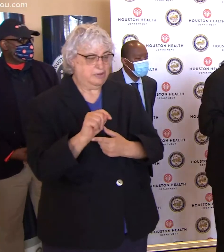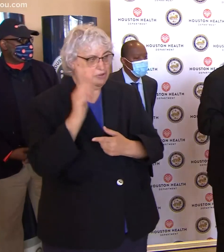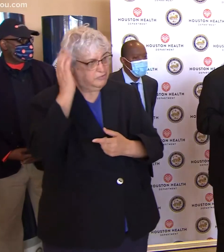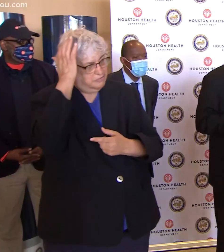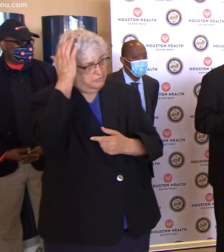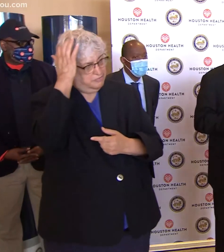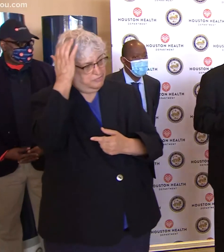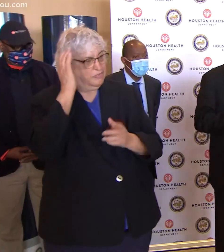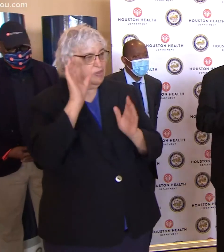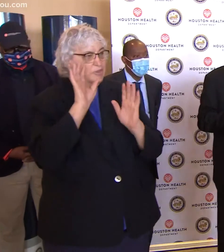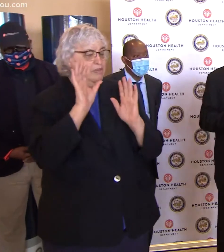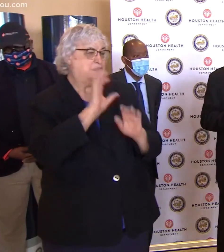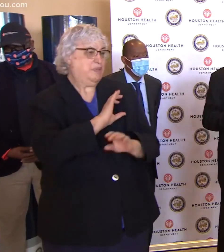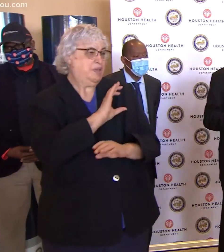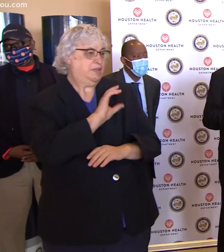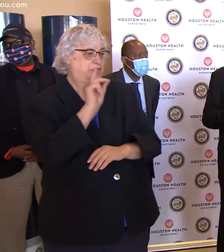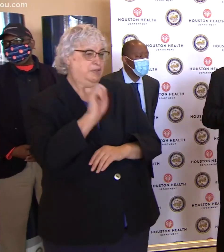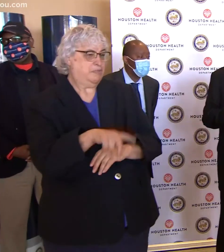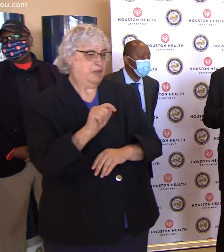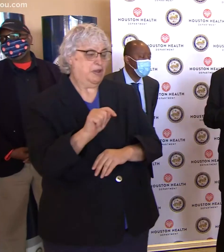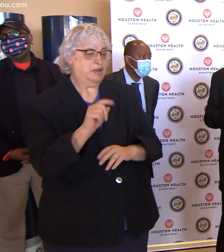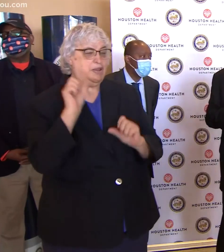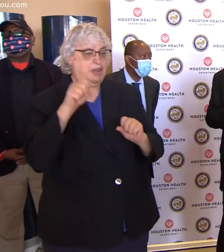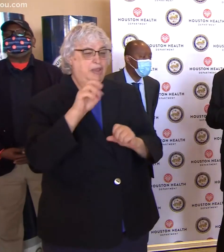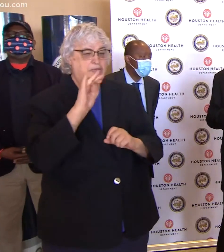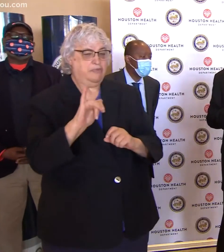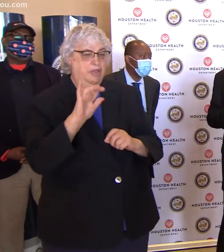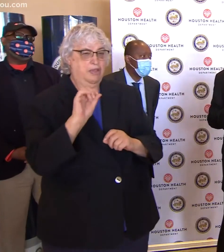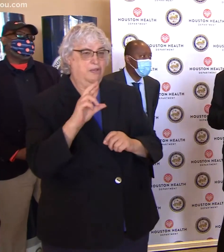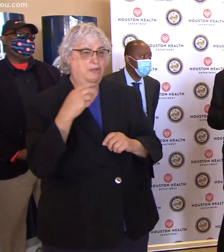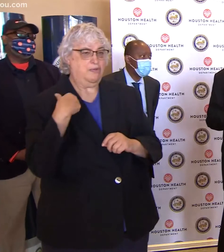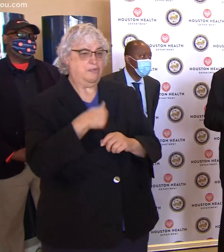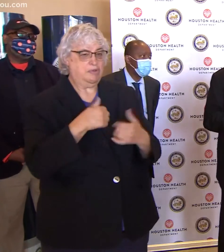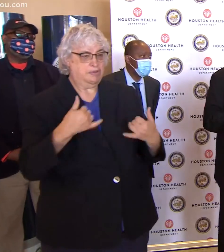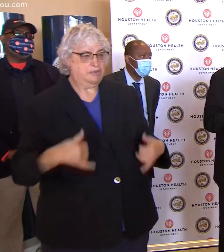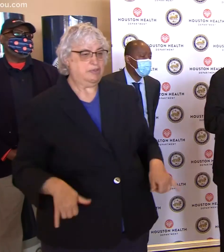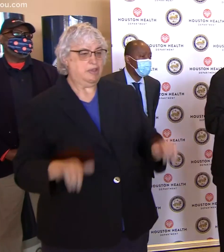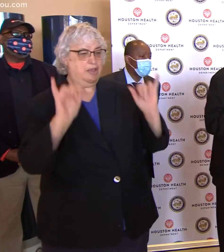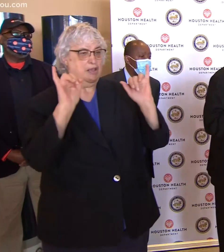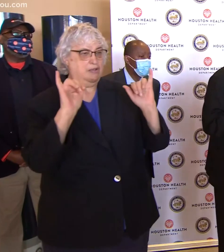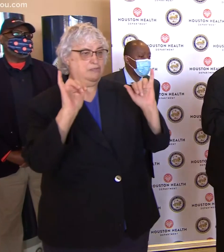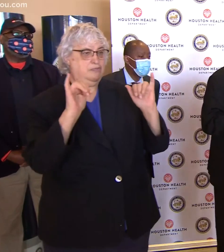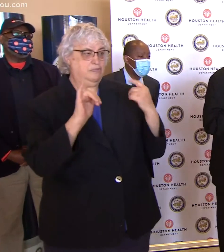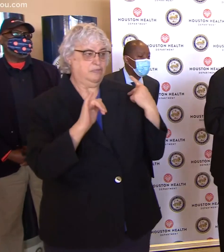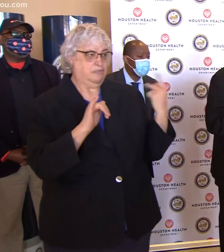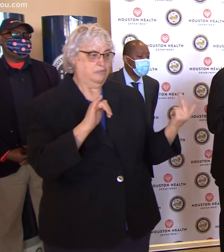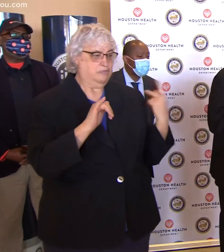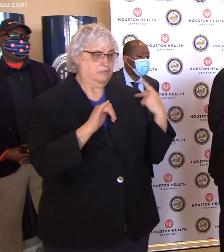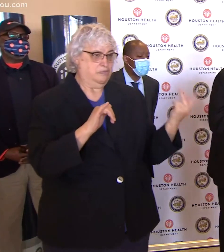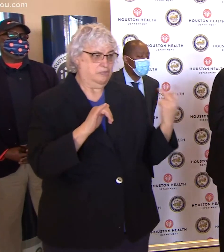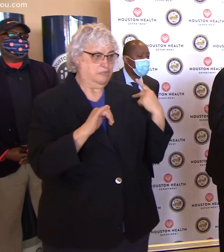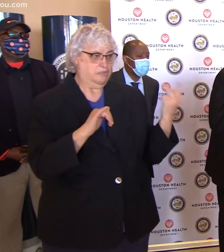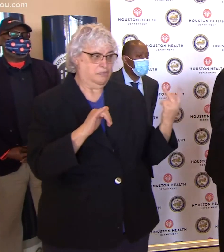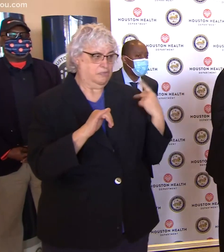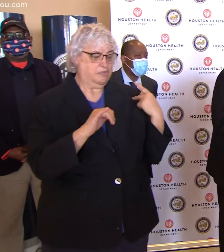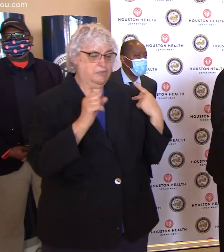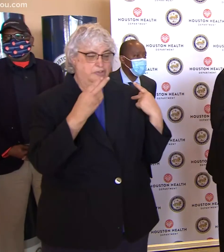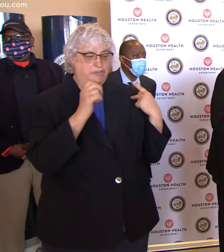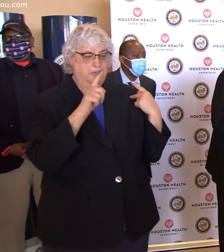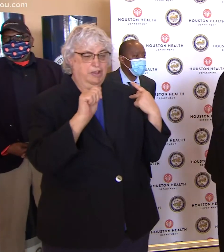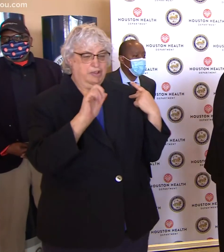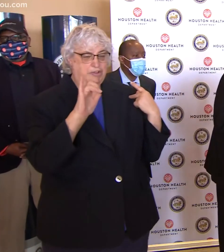police department. And yes, Mayor, I do want to acknowledge that we are still fighting. My colleague and I, Sheila Jackson